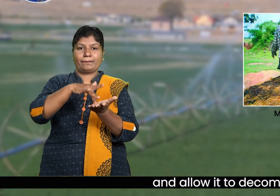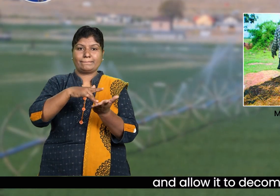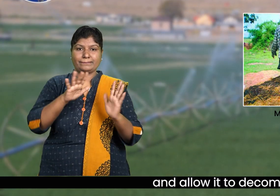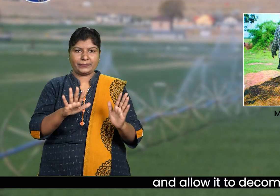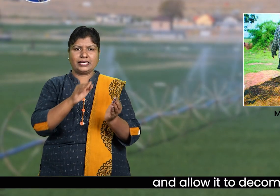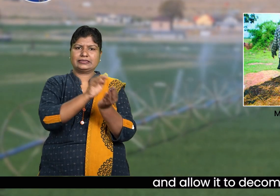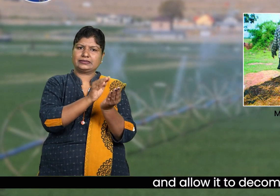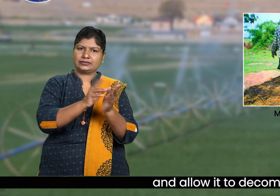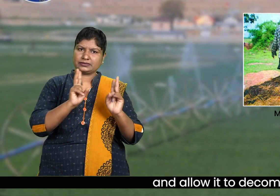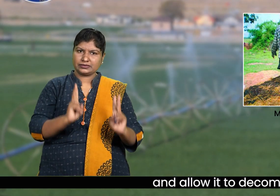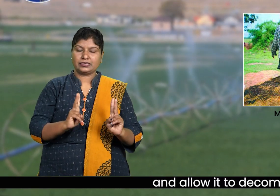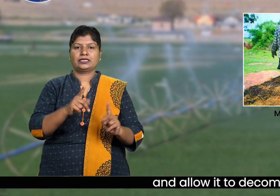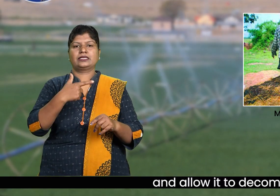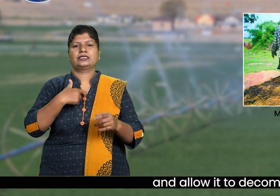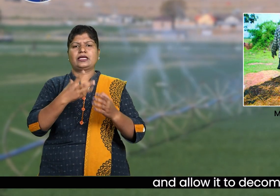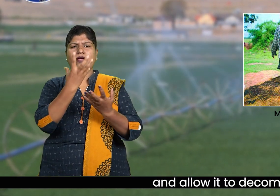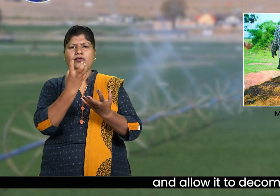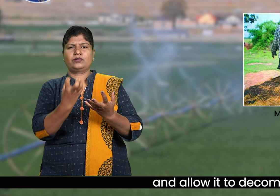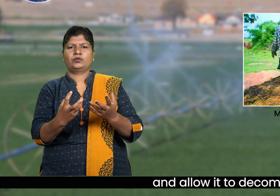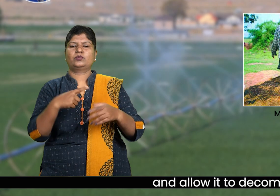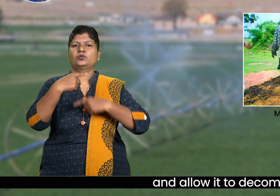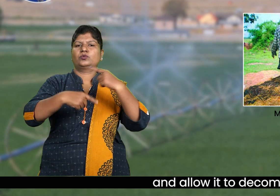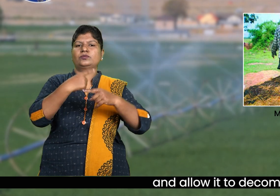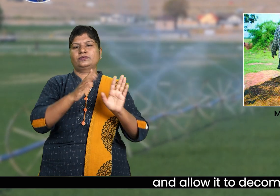it to decompose.